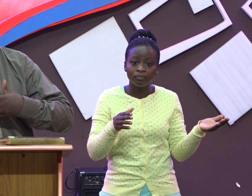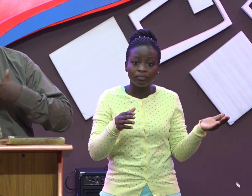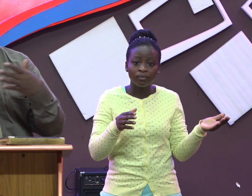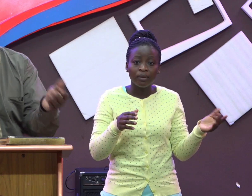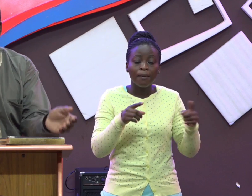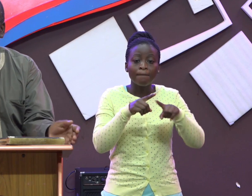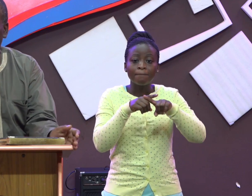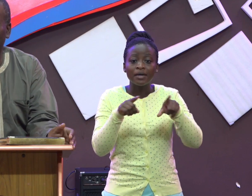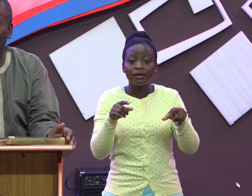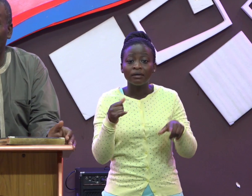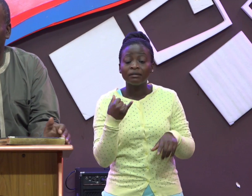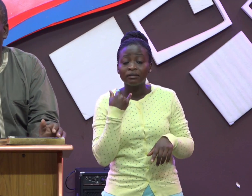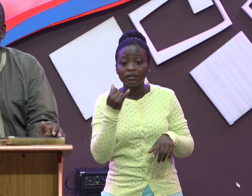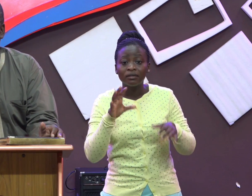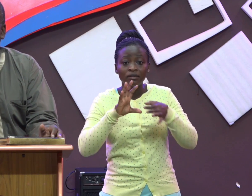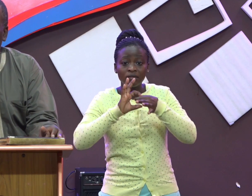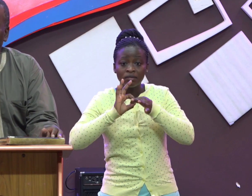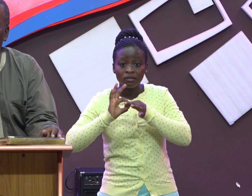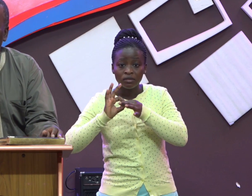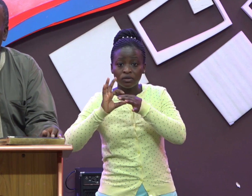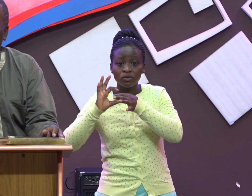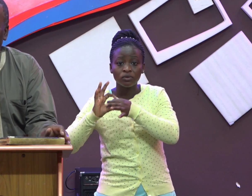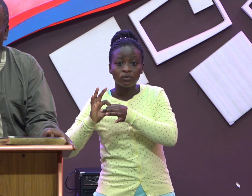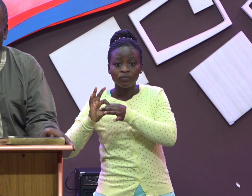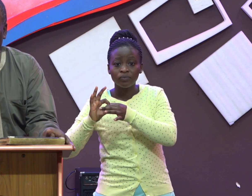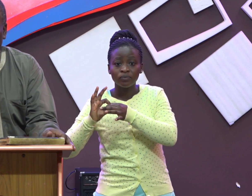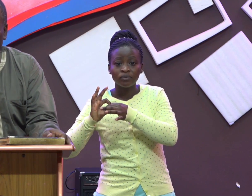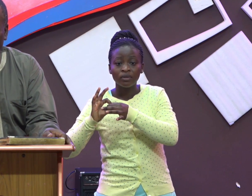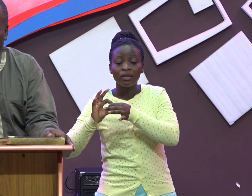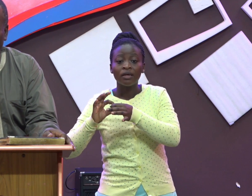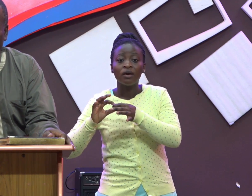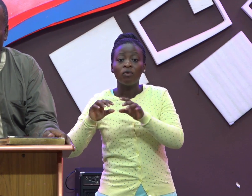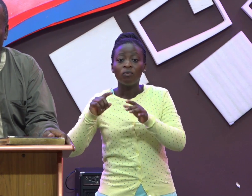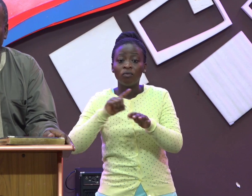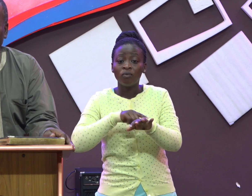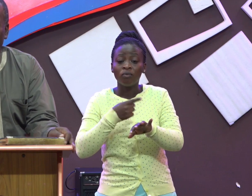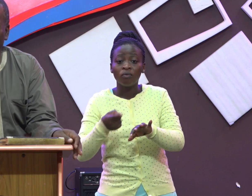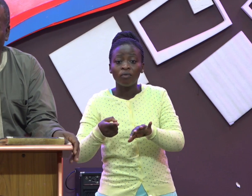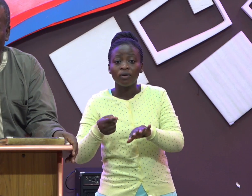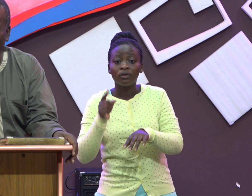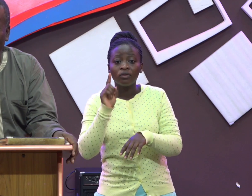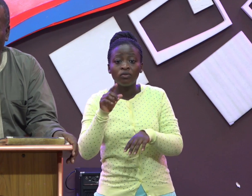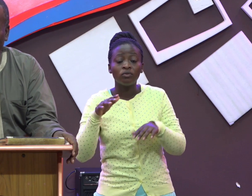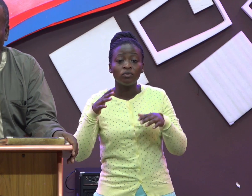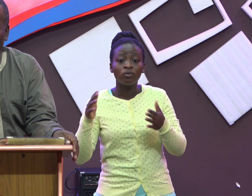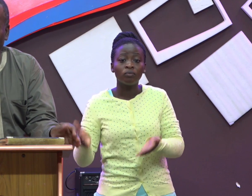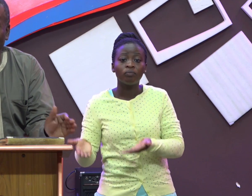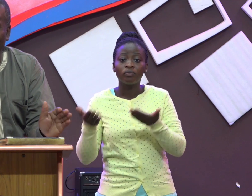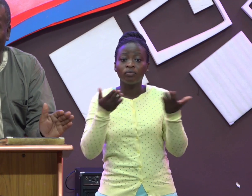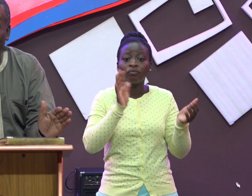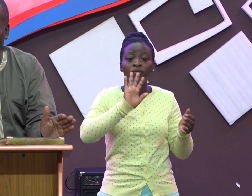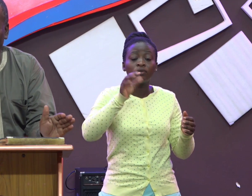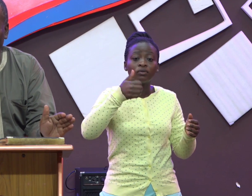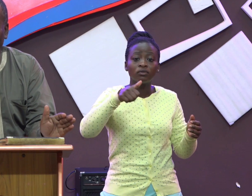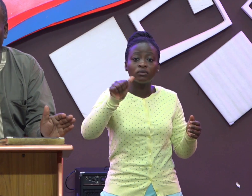waliwo olukomo. But when there is a hedge. Kati bwewe wayeri ekigambo kya Katonda. So when you give in yourself the word. Olw'okuba kiramu. Because it's alive.